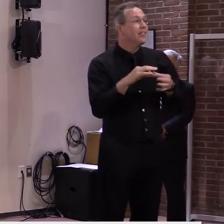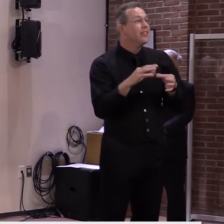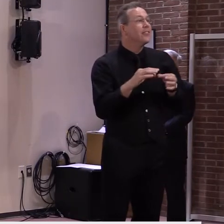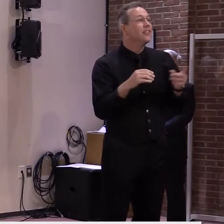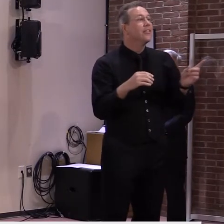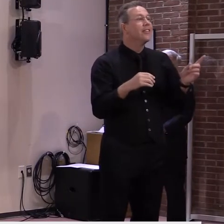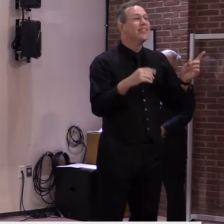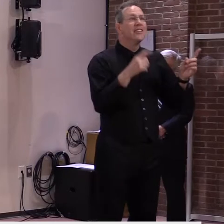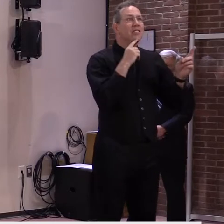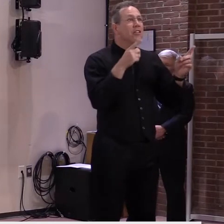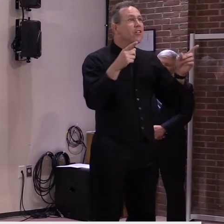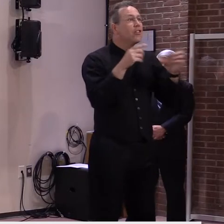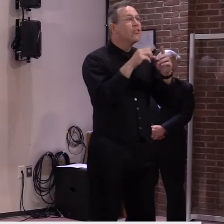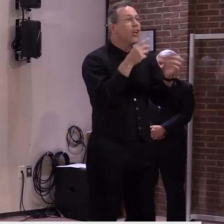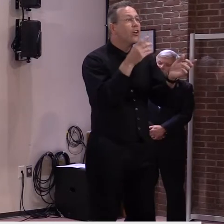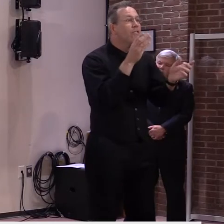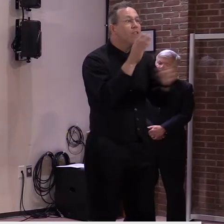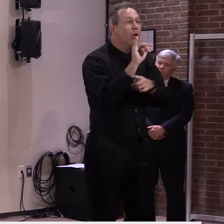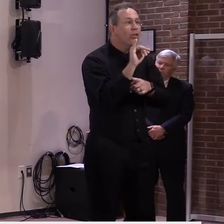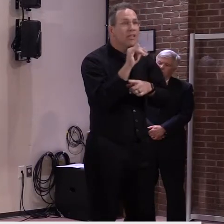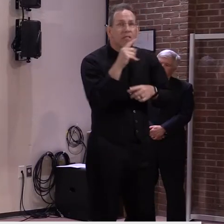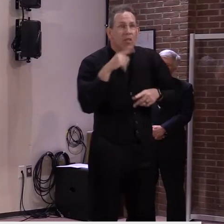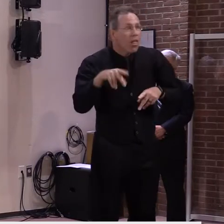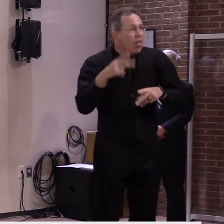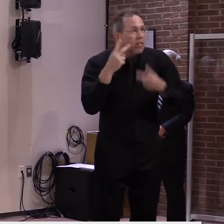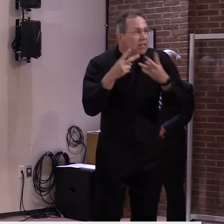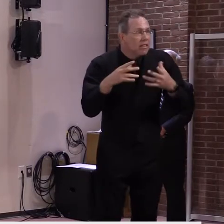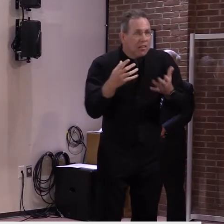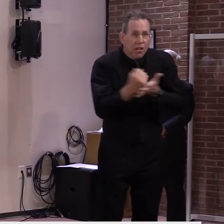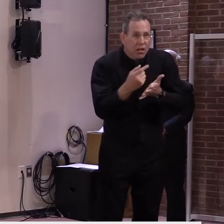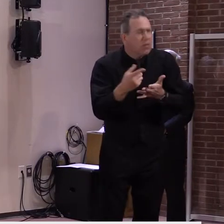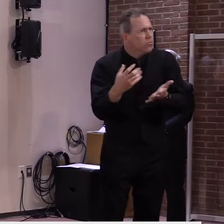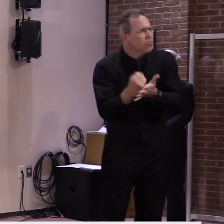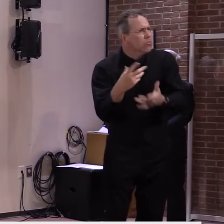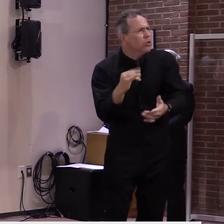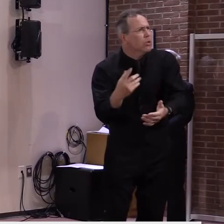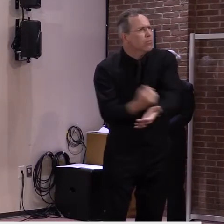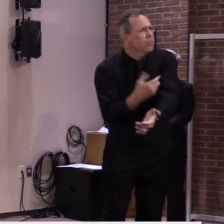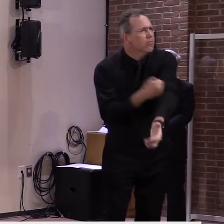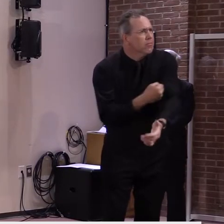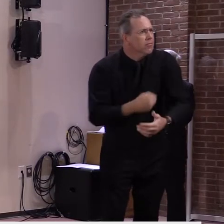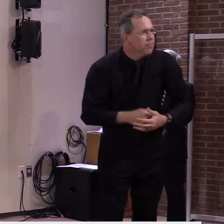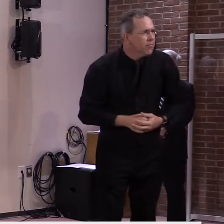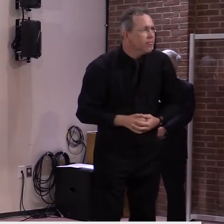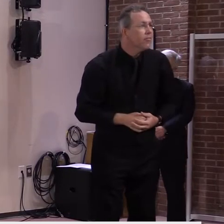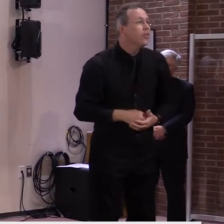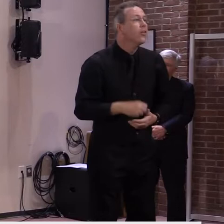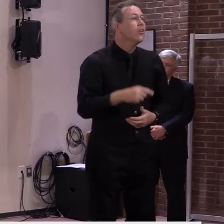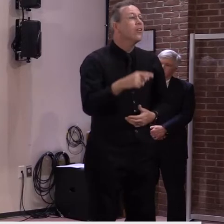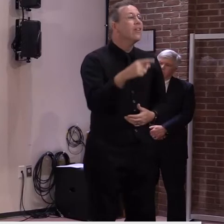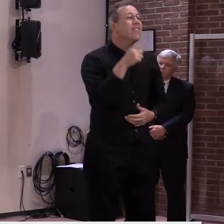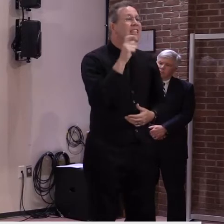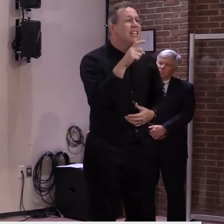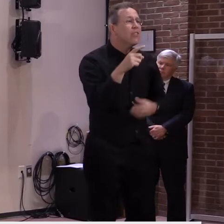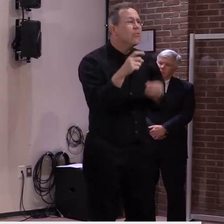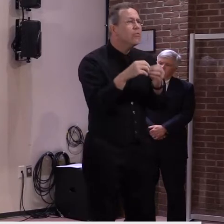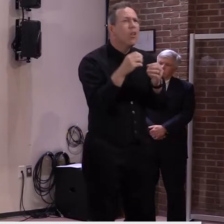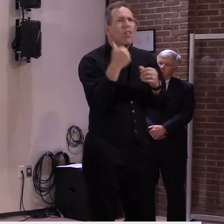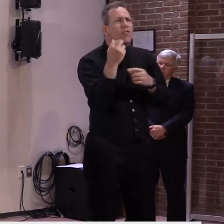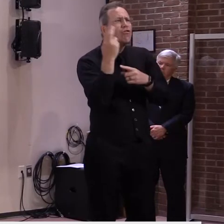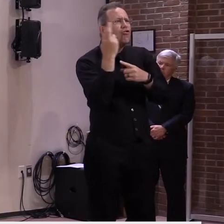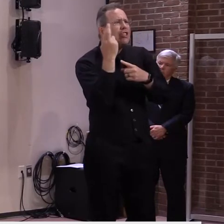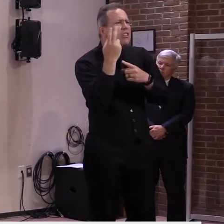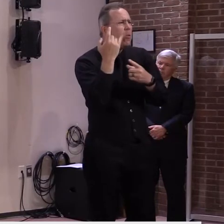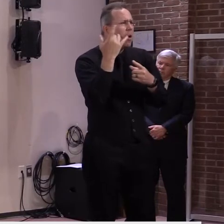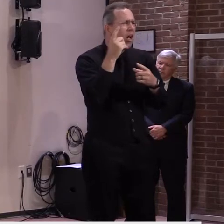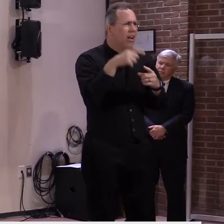dose waiting for you. And if you need just one more reason to get your vaccine, tomorrow marks